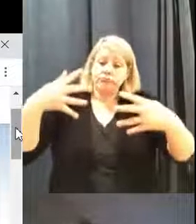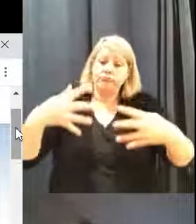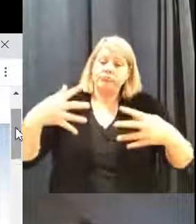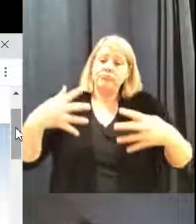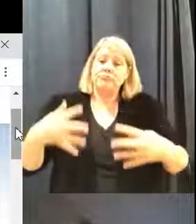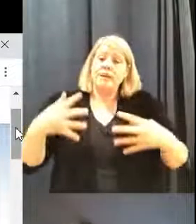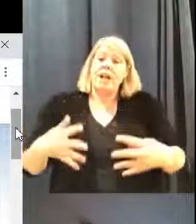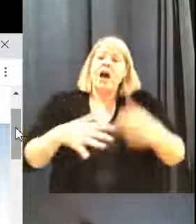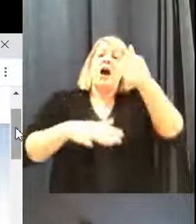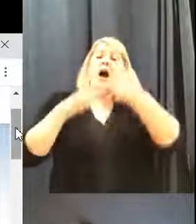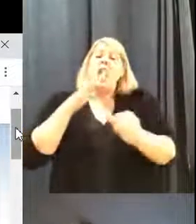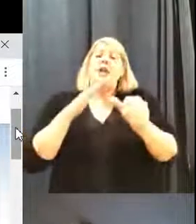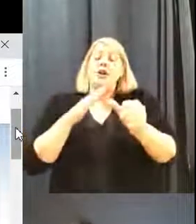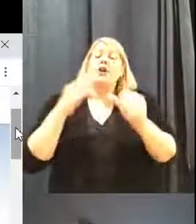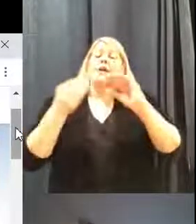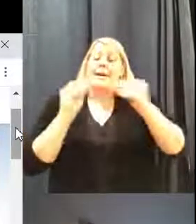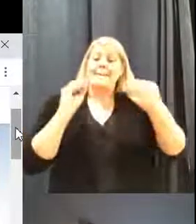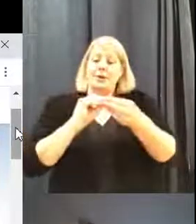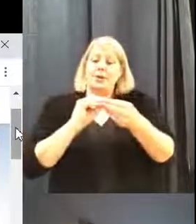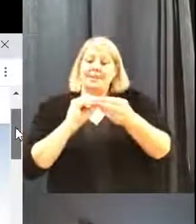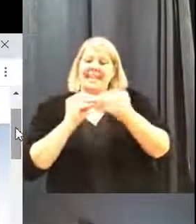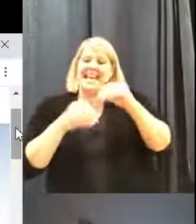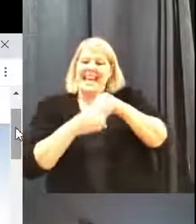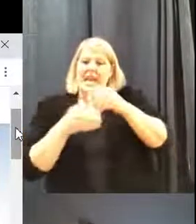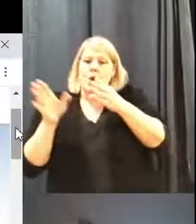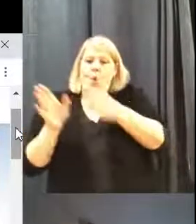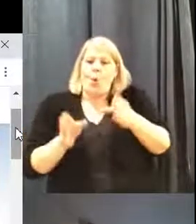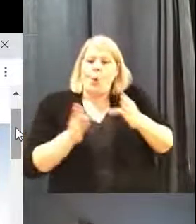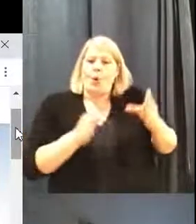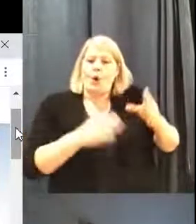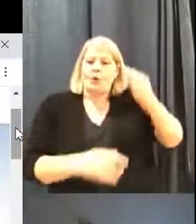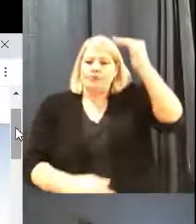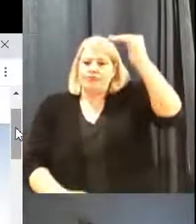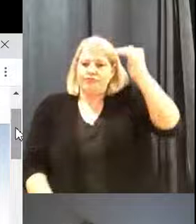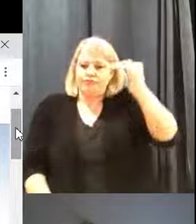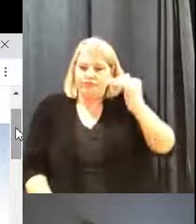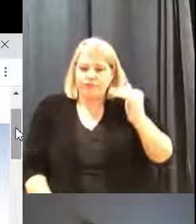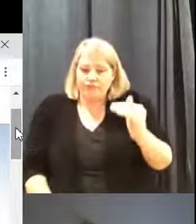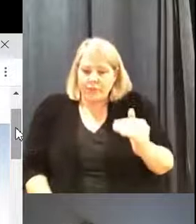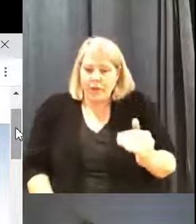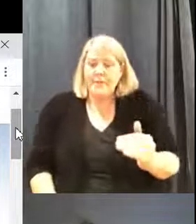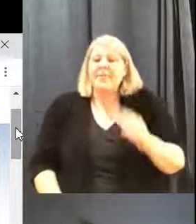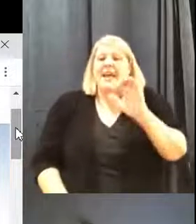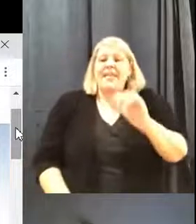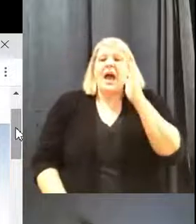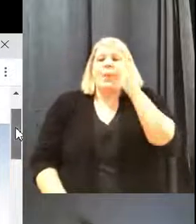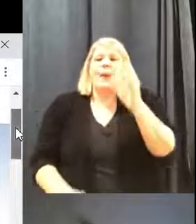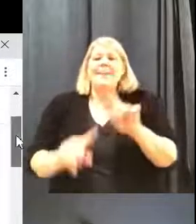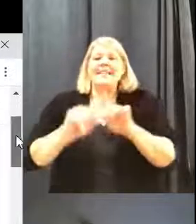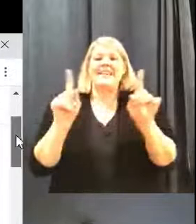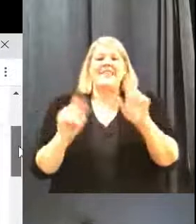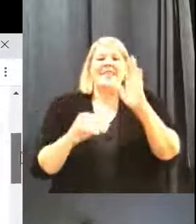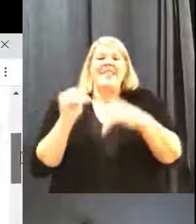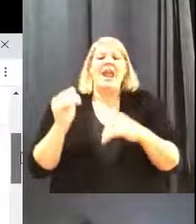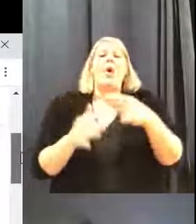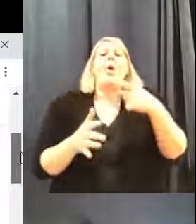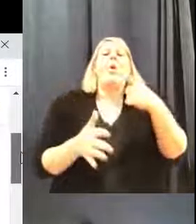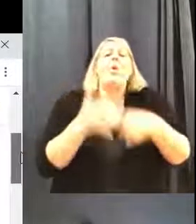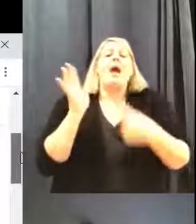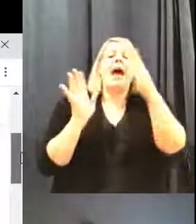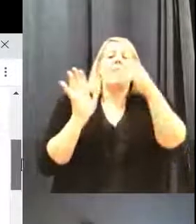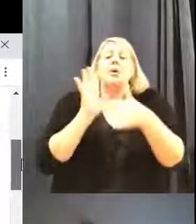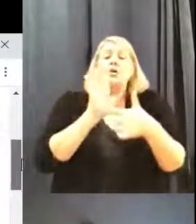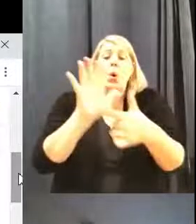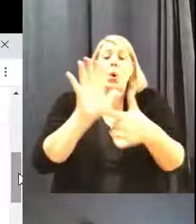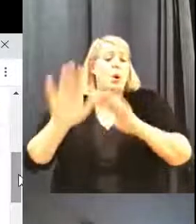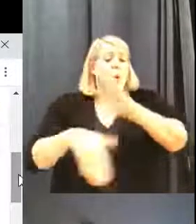number chronologically. So that's going to be a little bit different than what I'm going to show you in just a second. But the courses are all listed